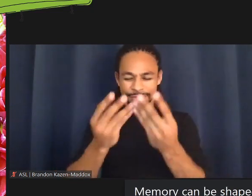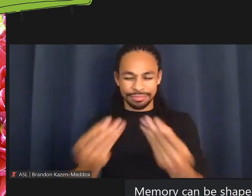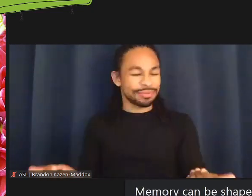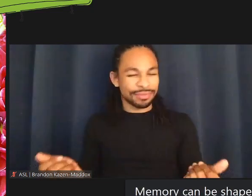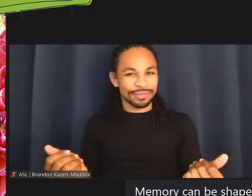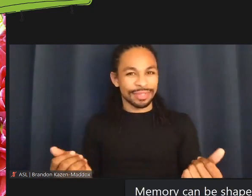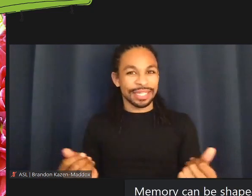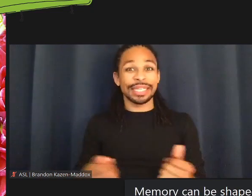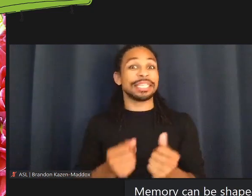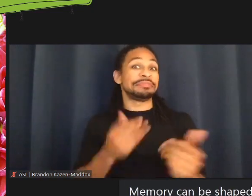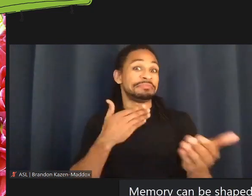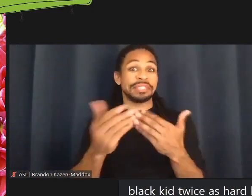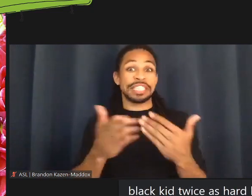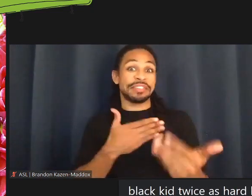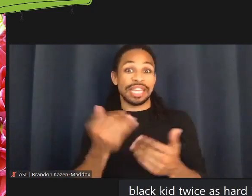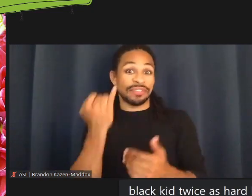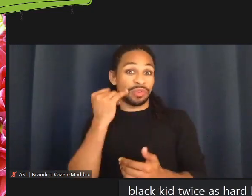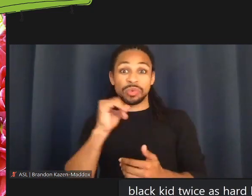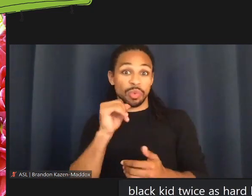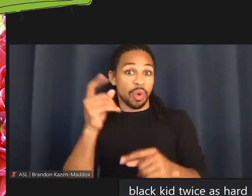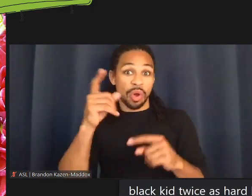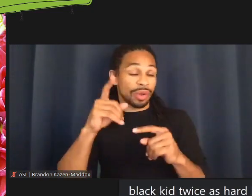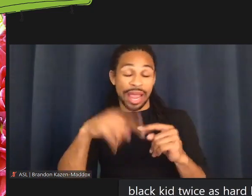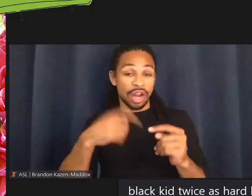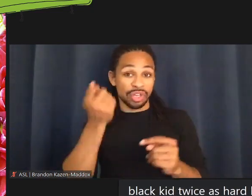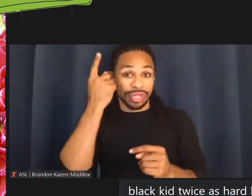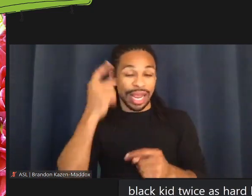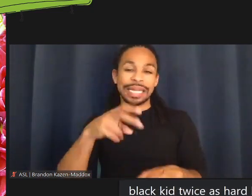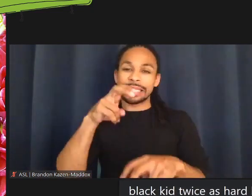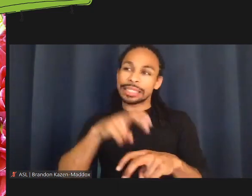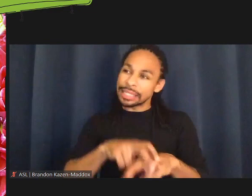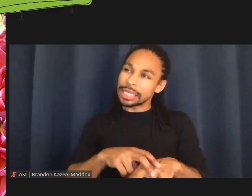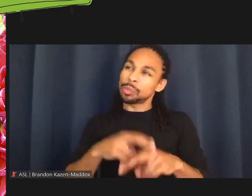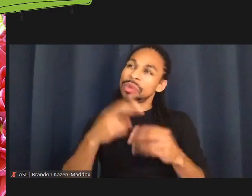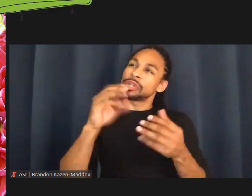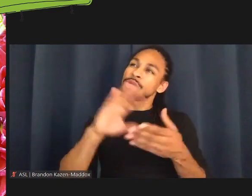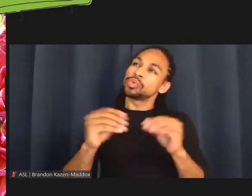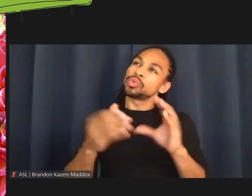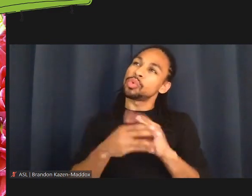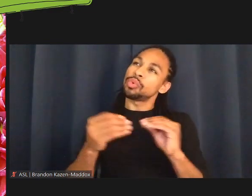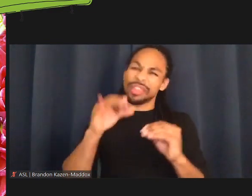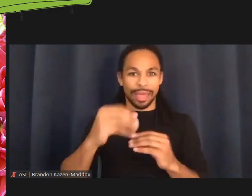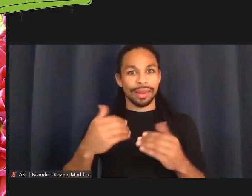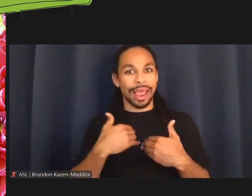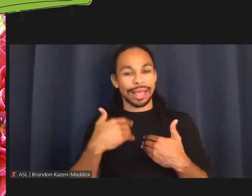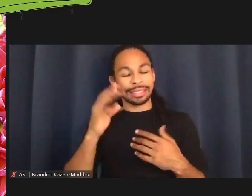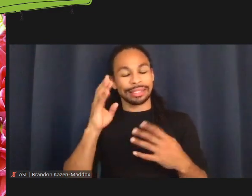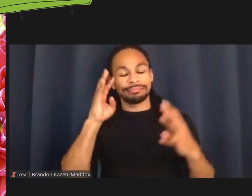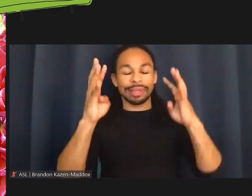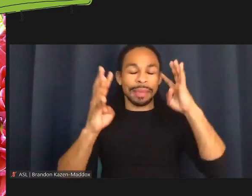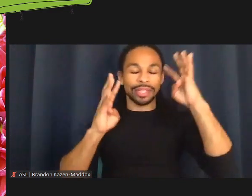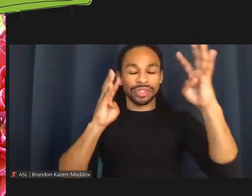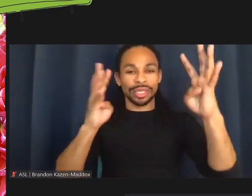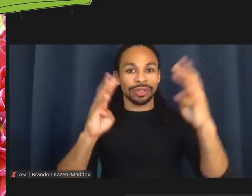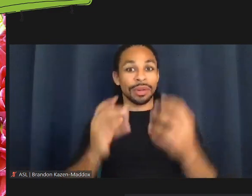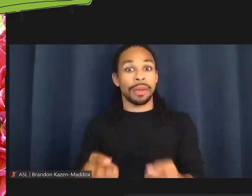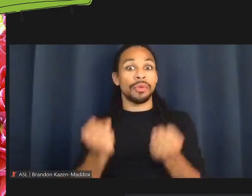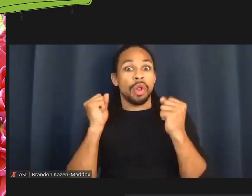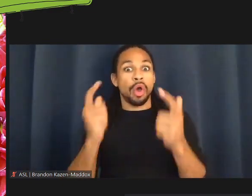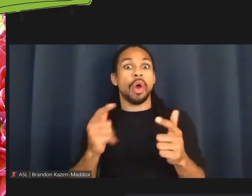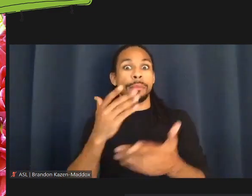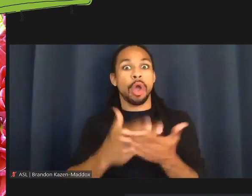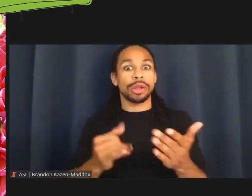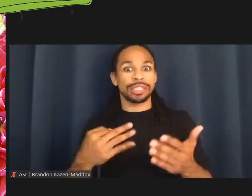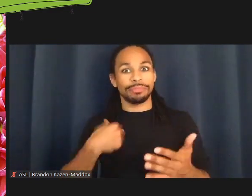own transformation. I am the most free when all the parts of me can express the way they need to, when they need